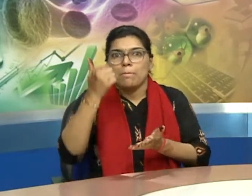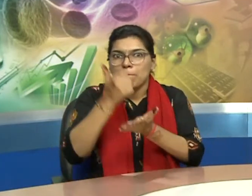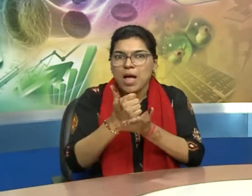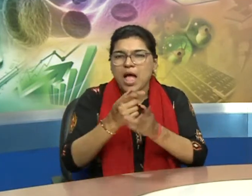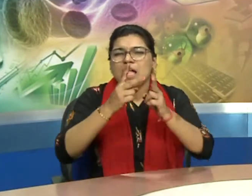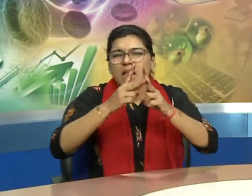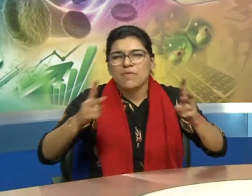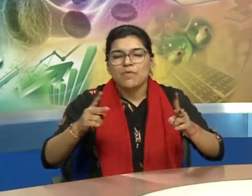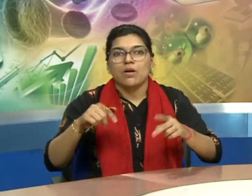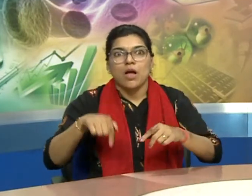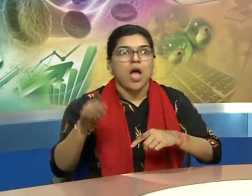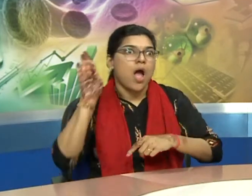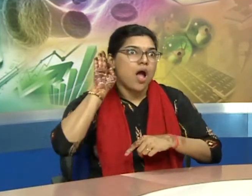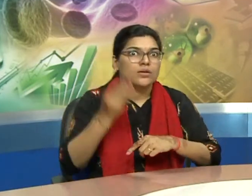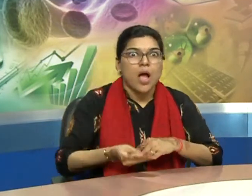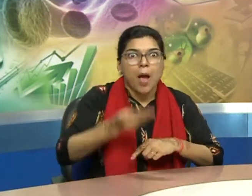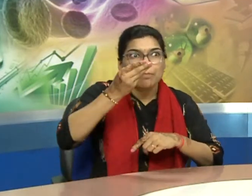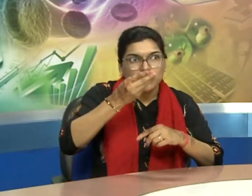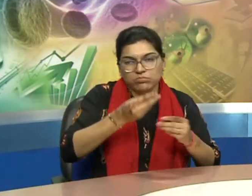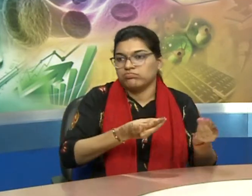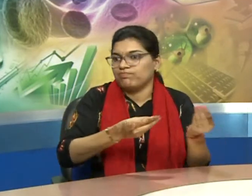are known as CAS.